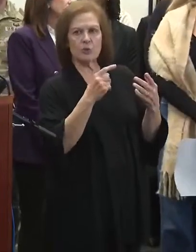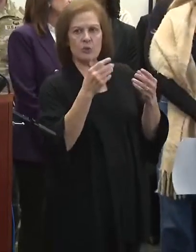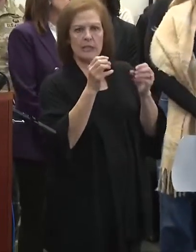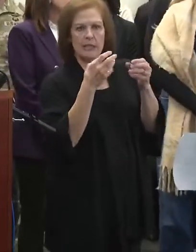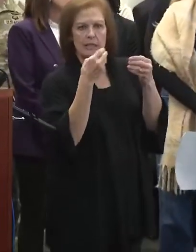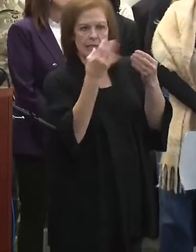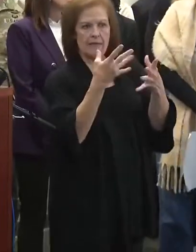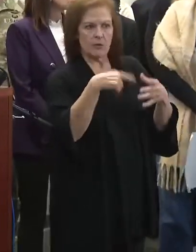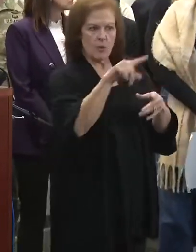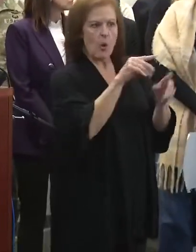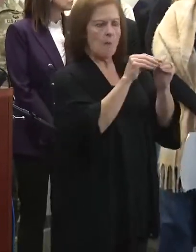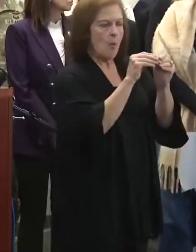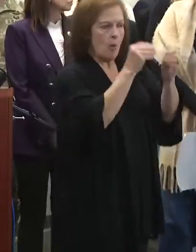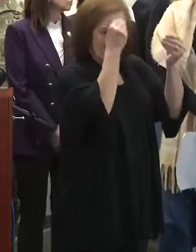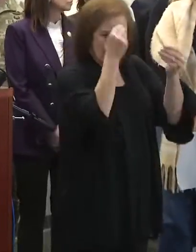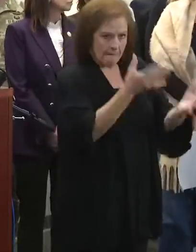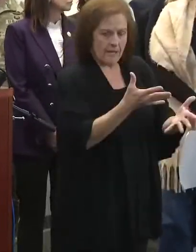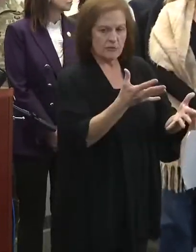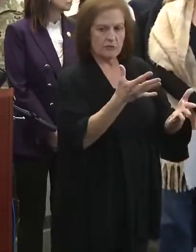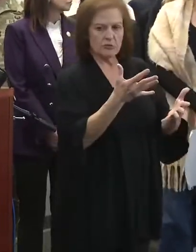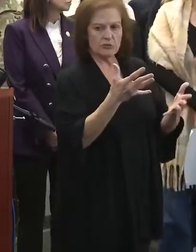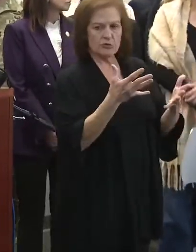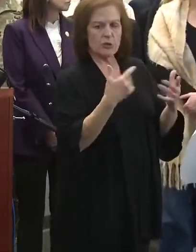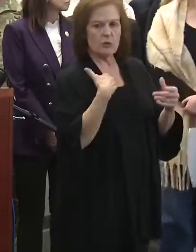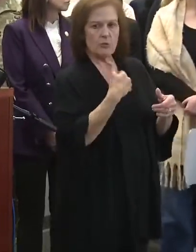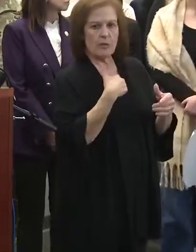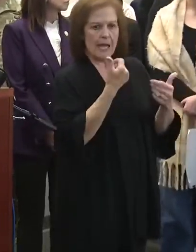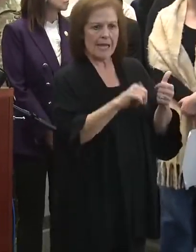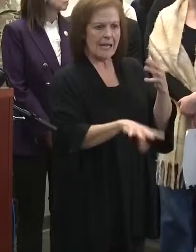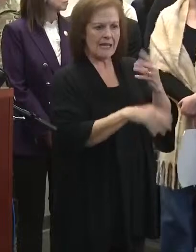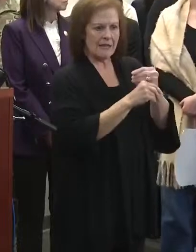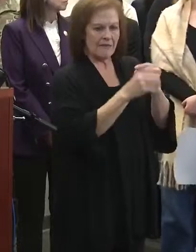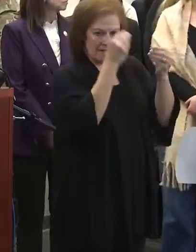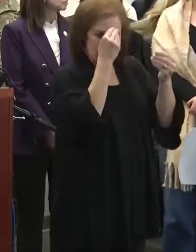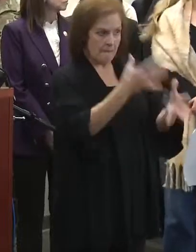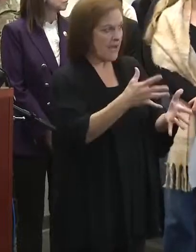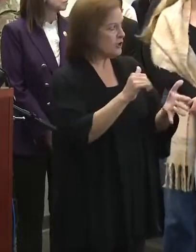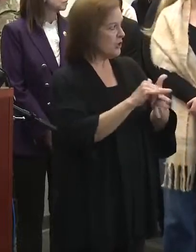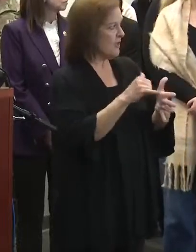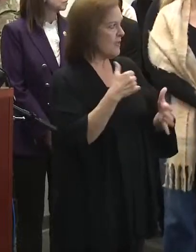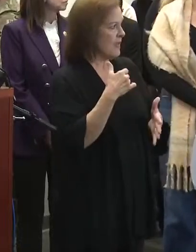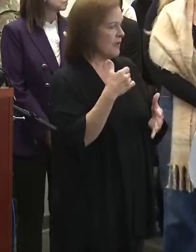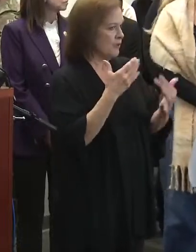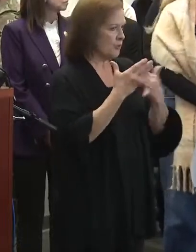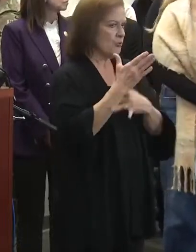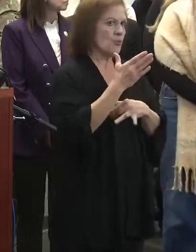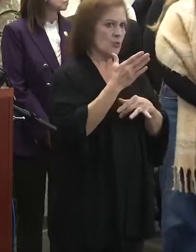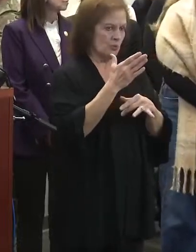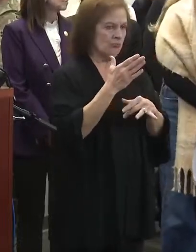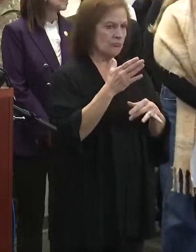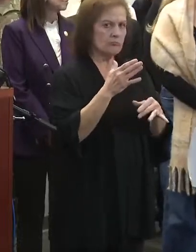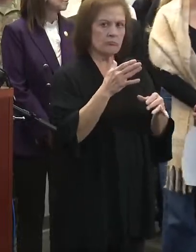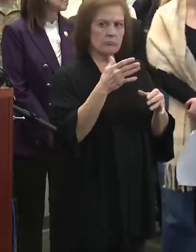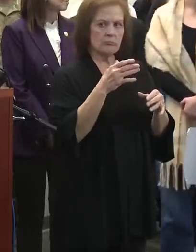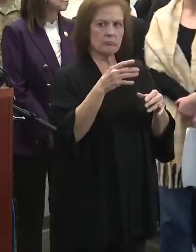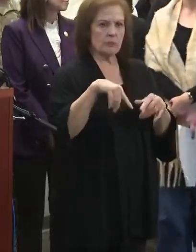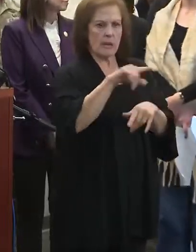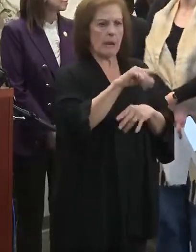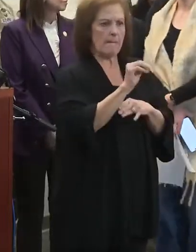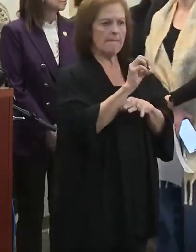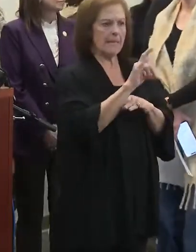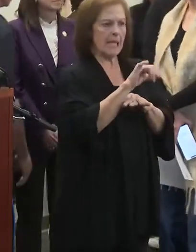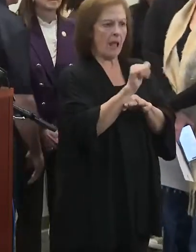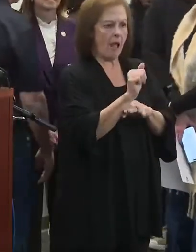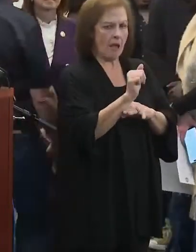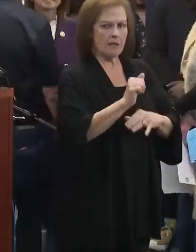much information as possible. So any additional information will be put out through press releases. Thank you so very much. Are we